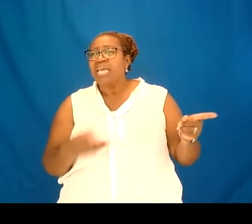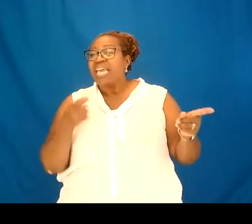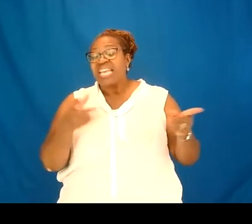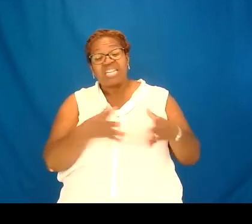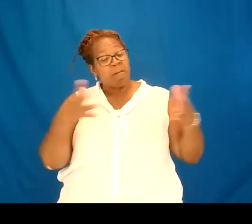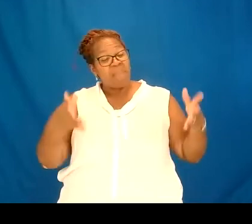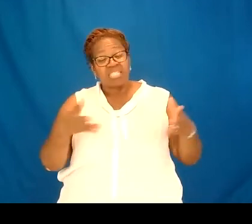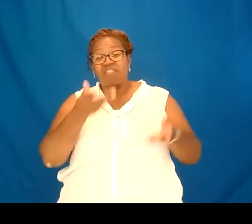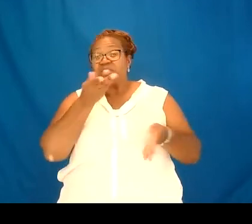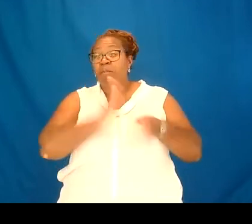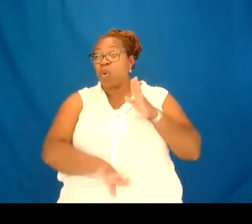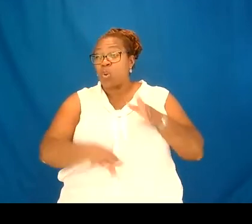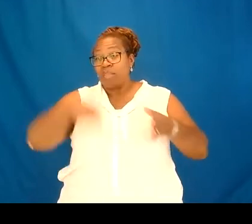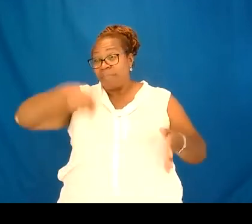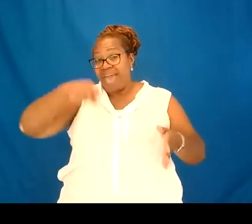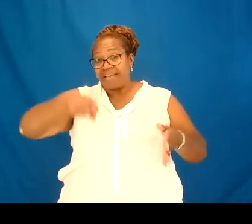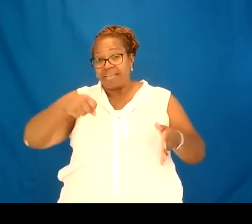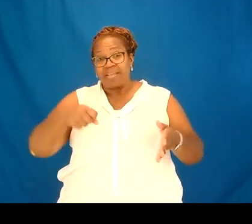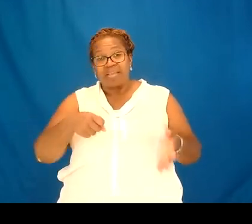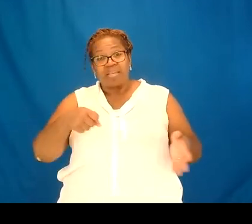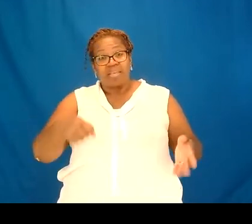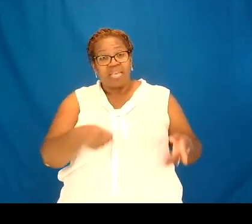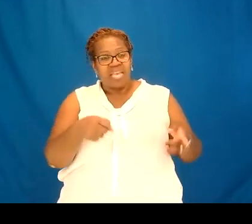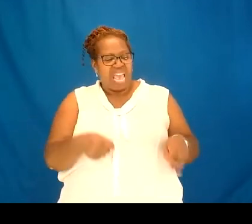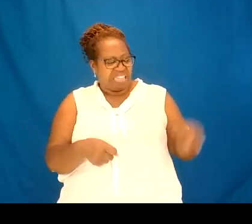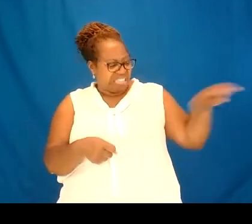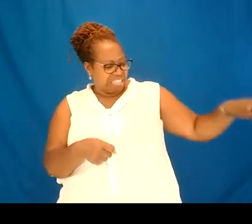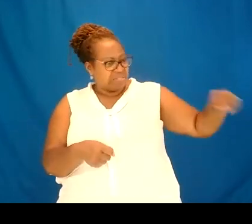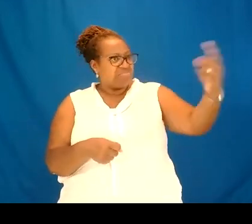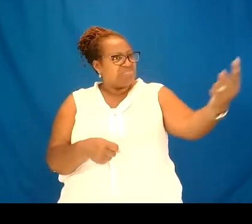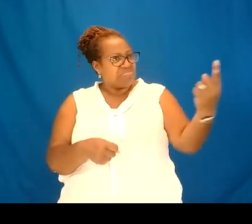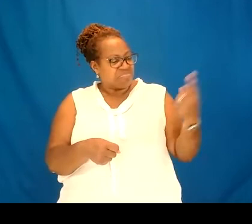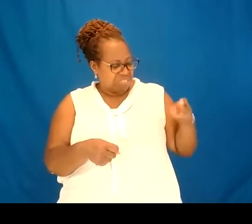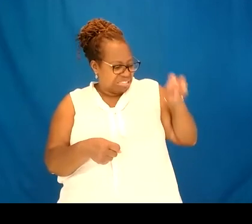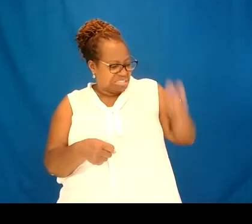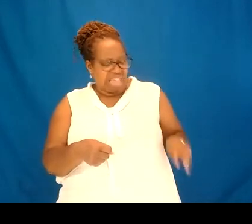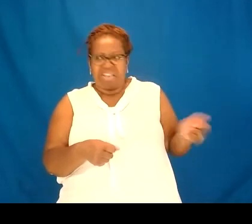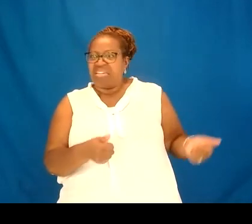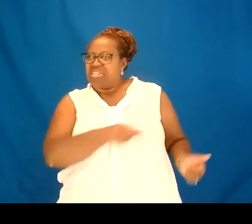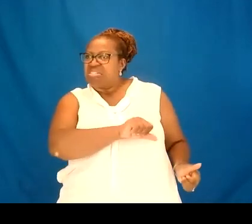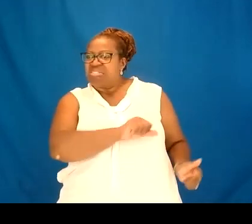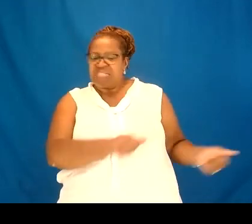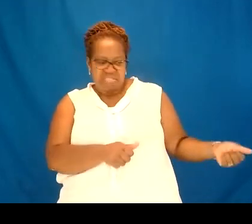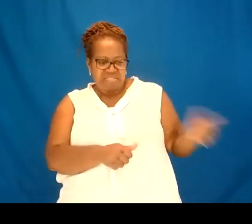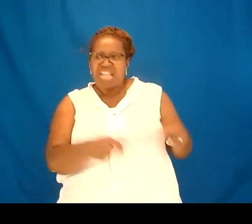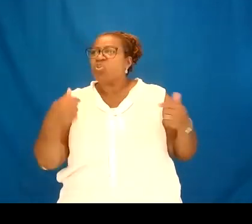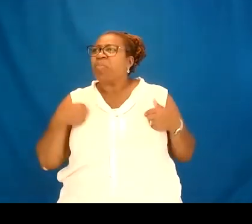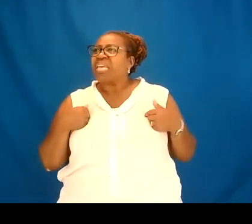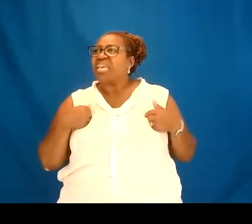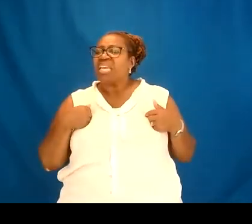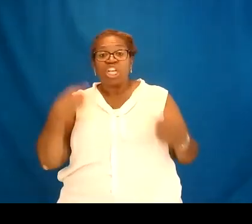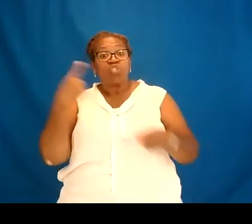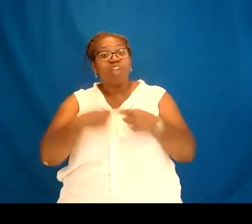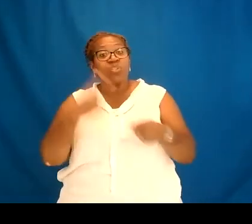sports bag, and he clung to it for dear life. And then he sat beside me, wetting me as he did so. Immediately, he picks up his